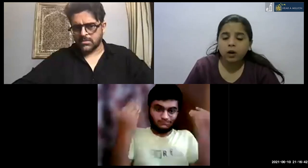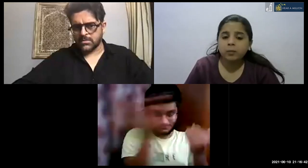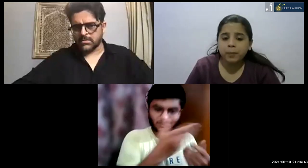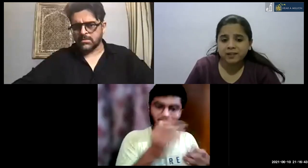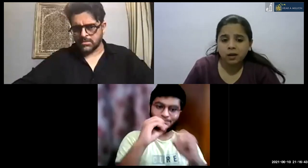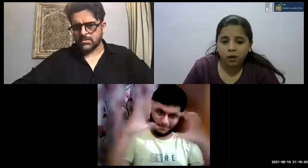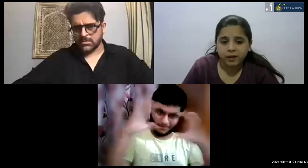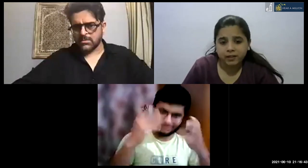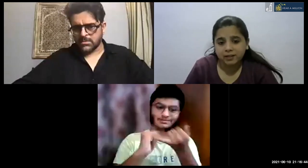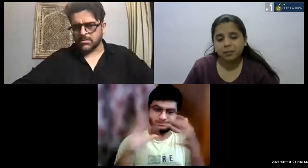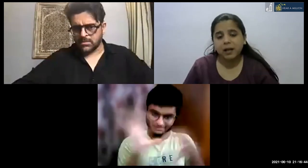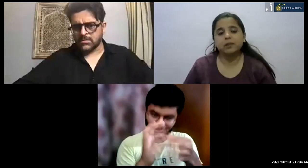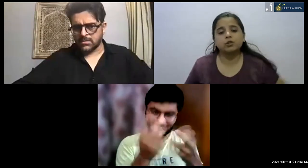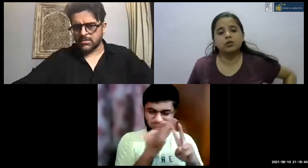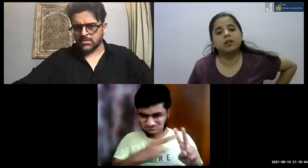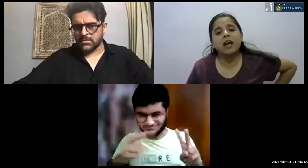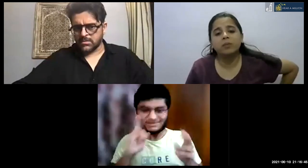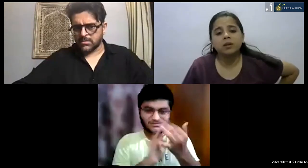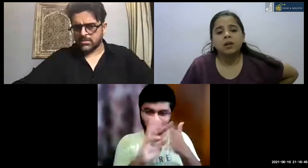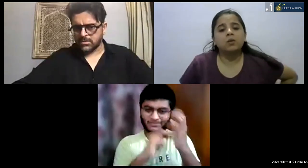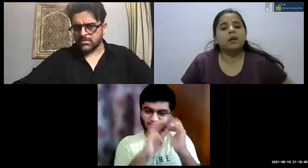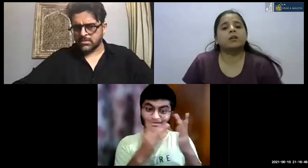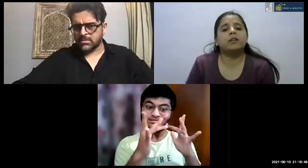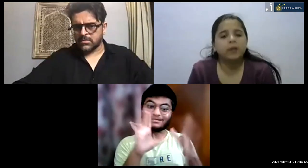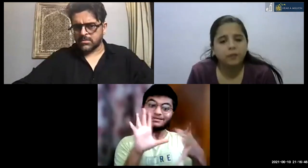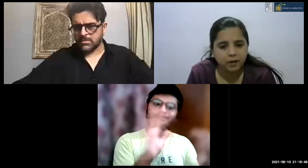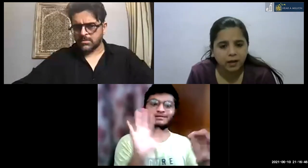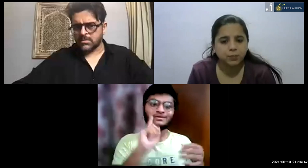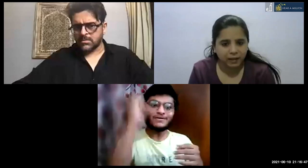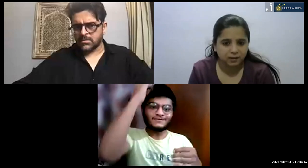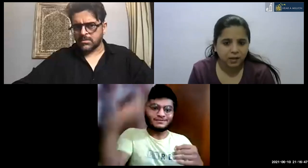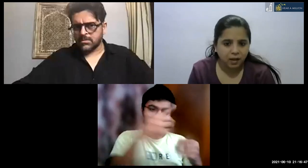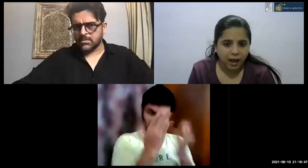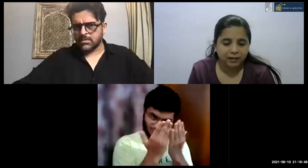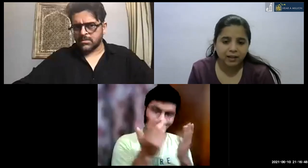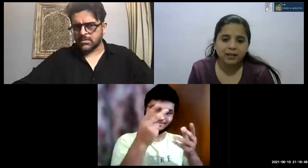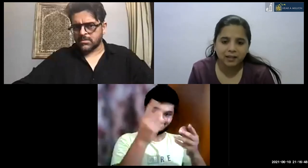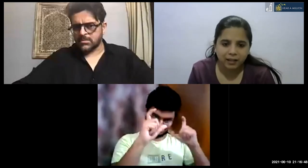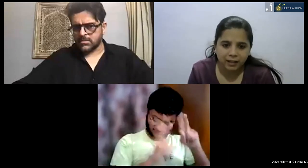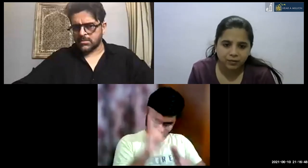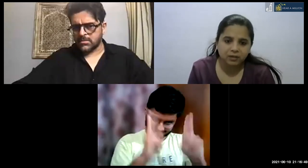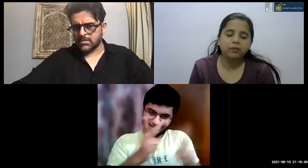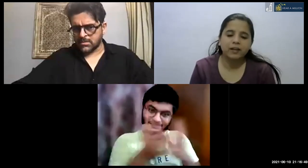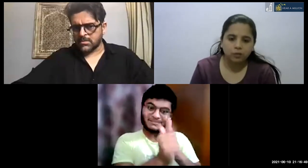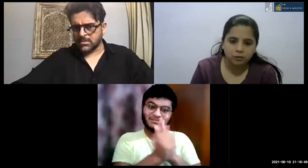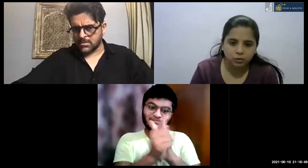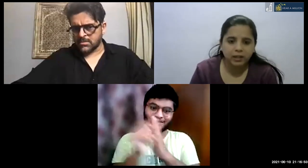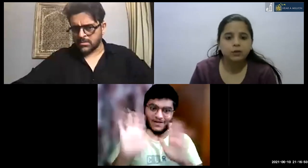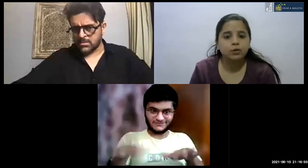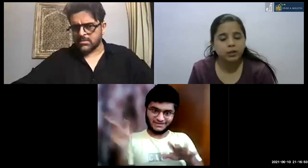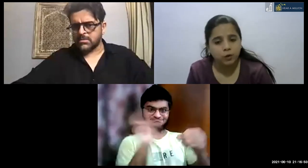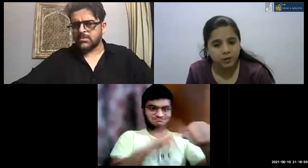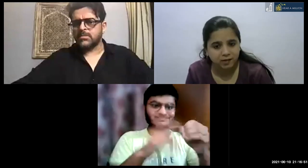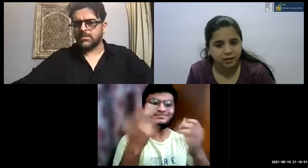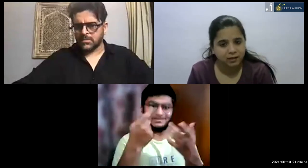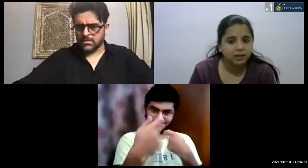they got busy a lot. In this pandemic situation, they have been working on a different aspects, and they can easily connect with their friends also. They can